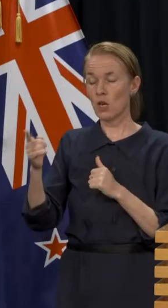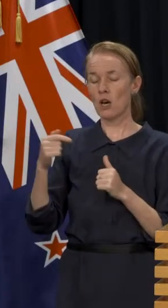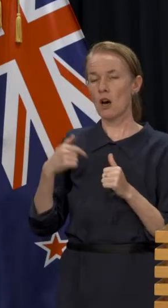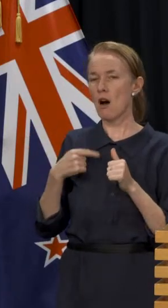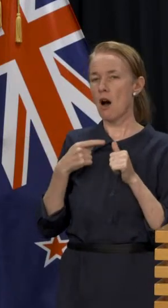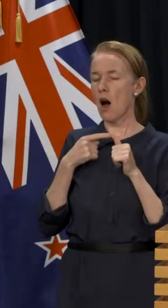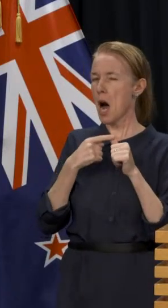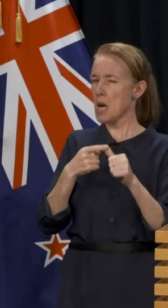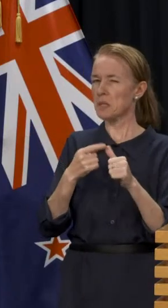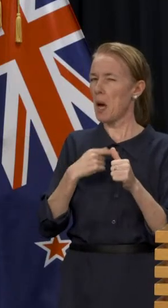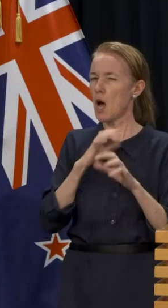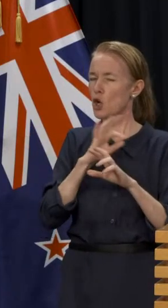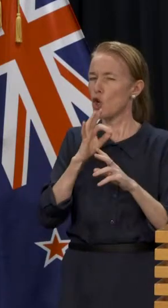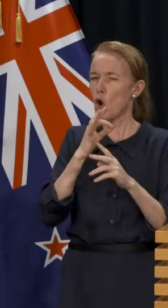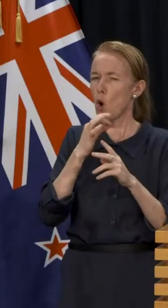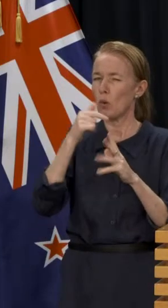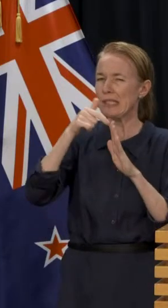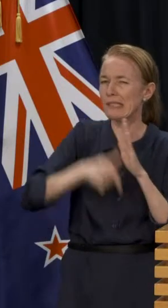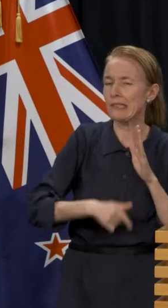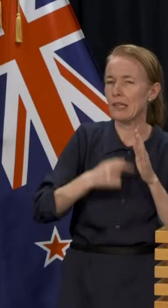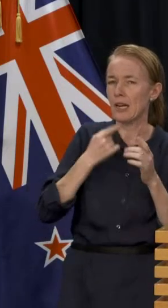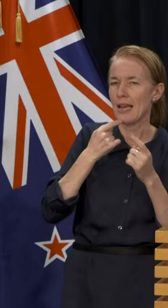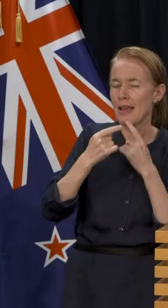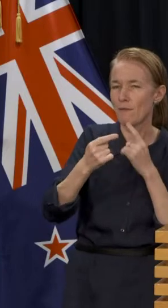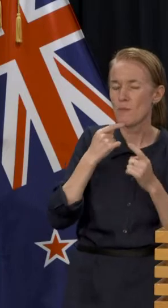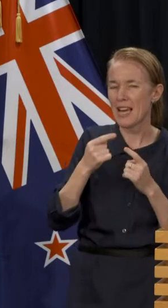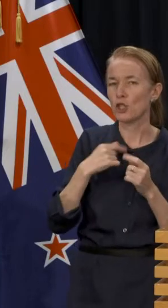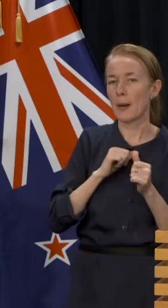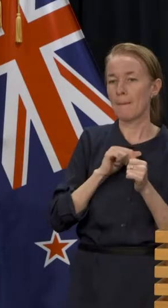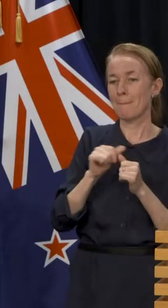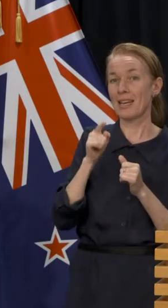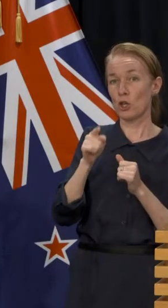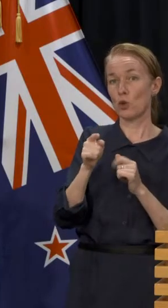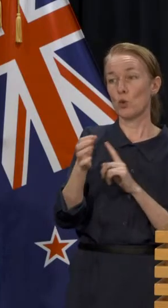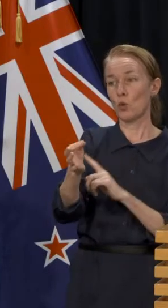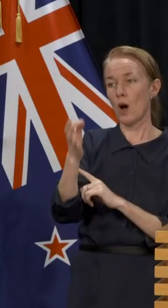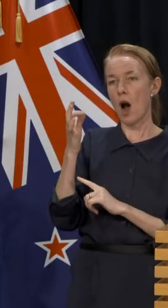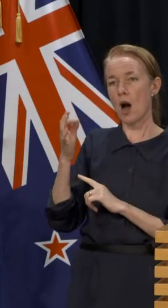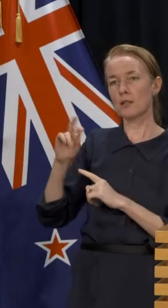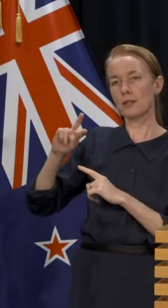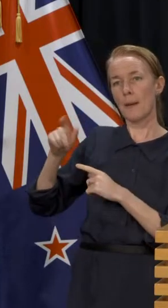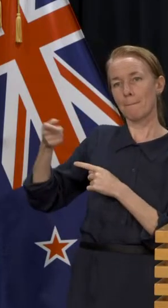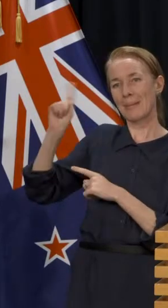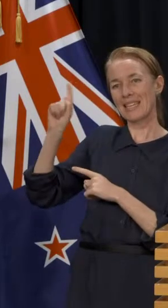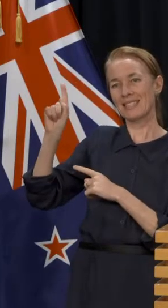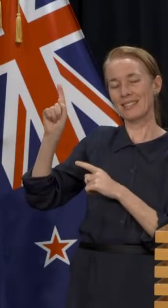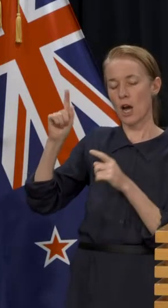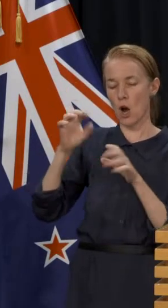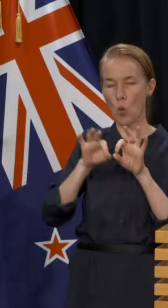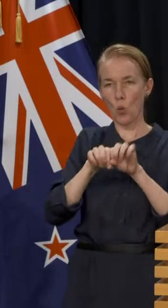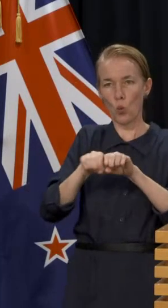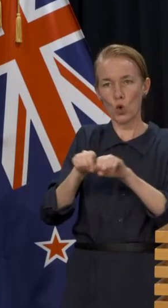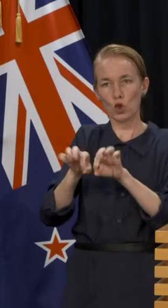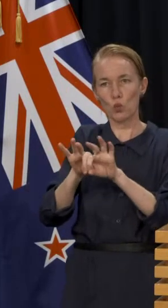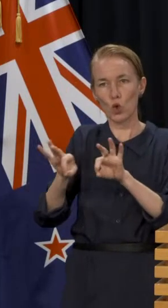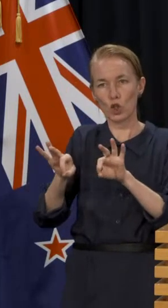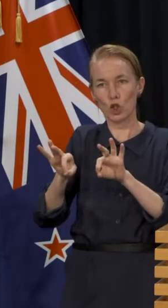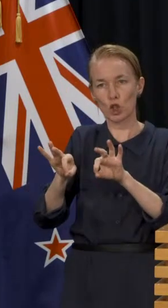you might wish to address to her. But I haven't been notified of any additional flights since the most recent ones that we've spoken